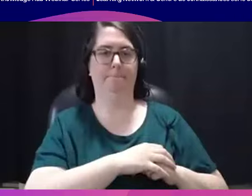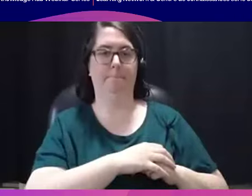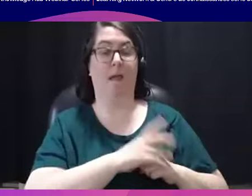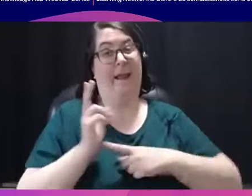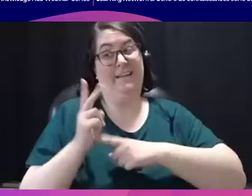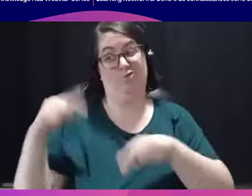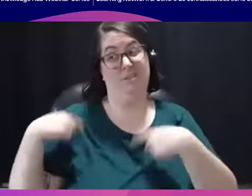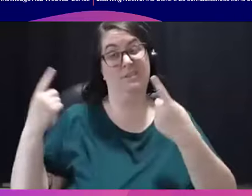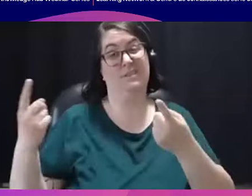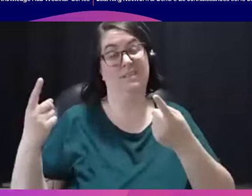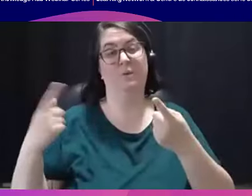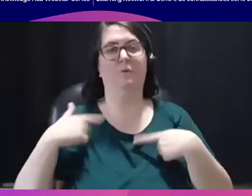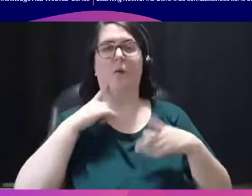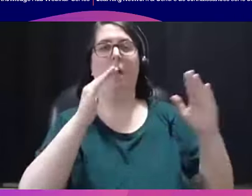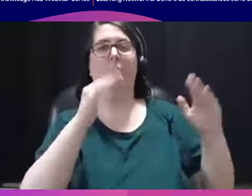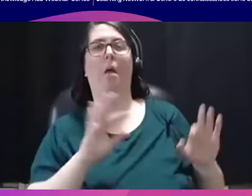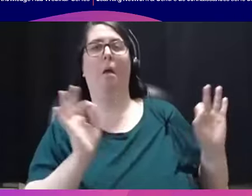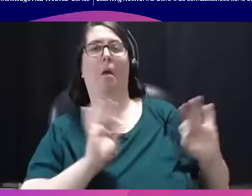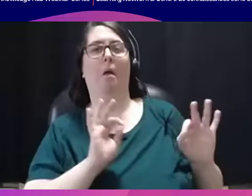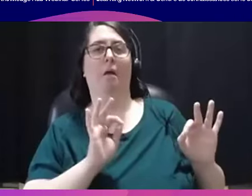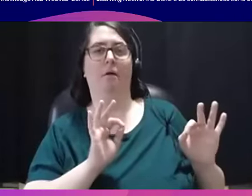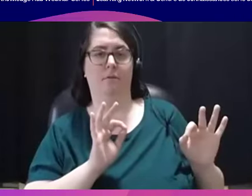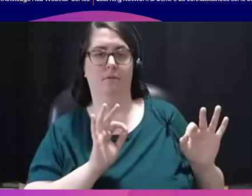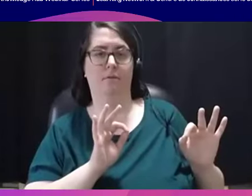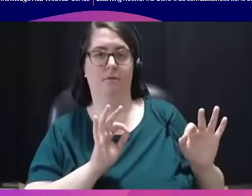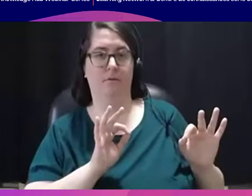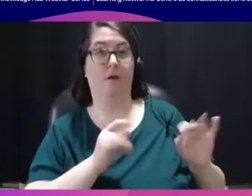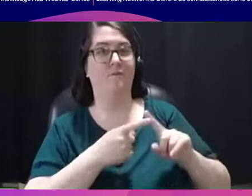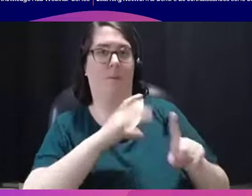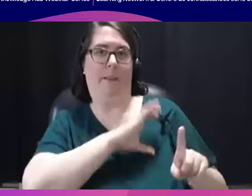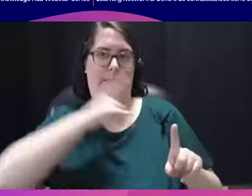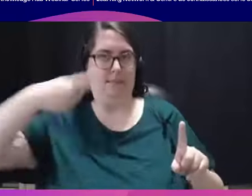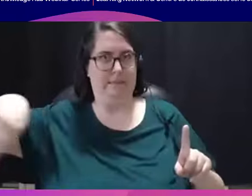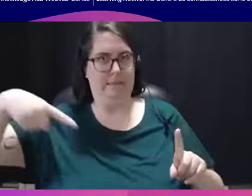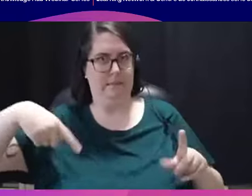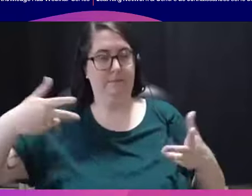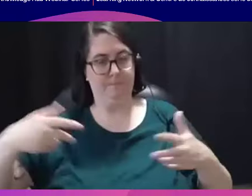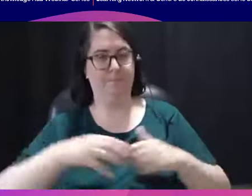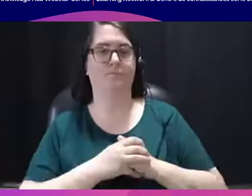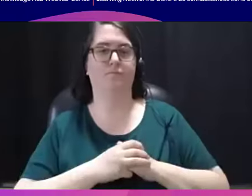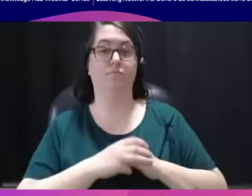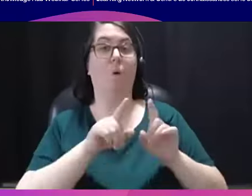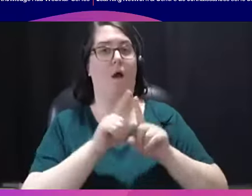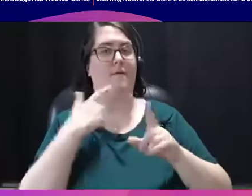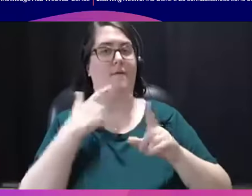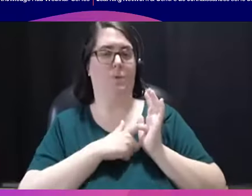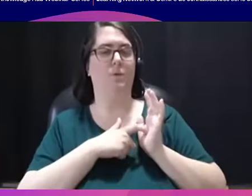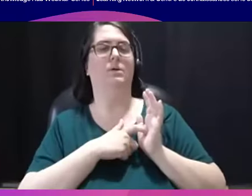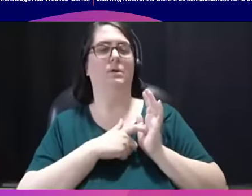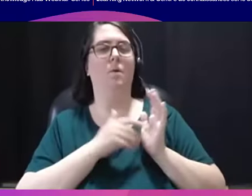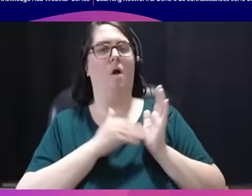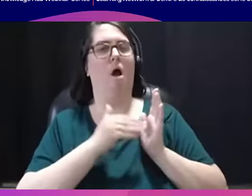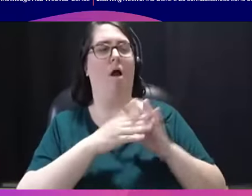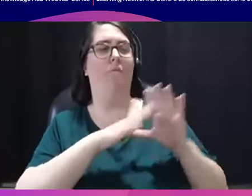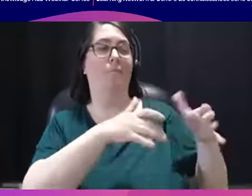historically minimized threat perceptions from gendered violence by law enforcement communities. I've also found that we often characterize